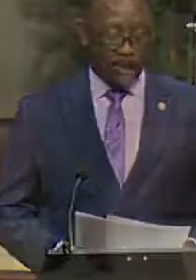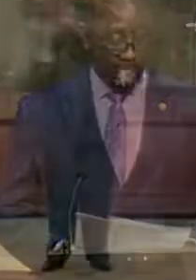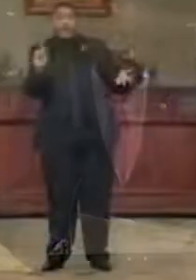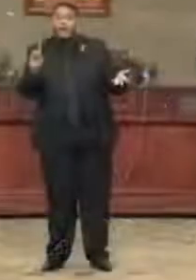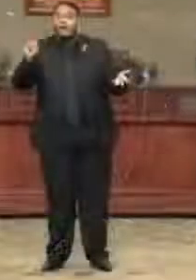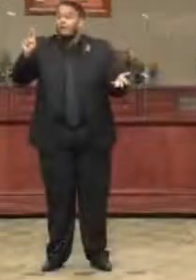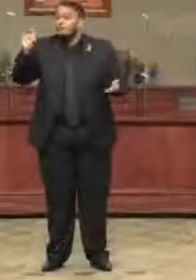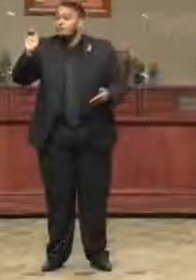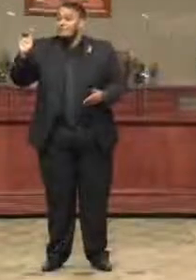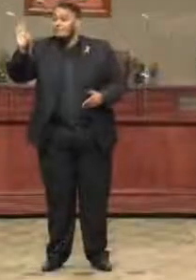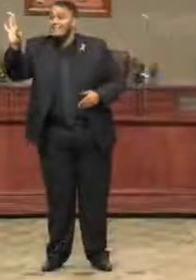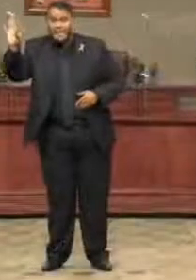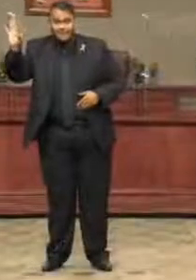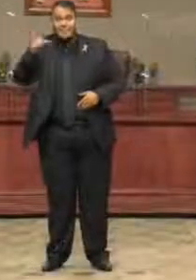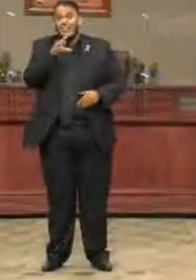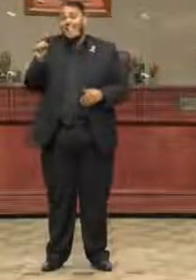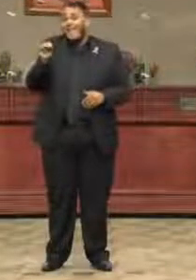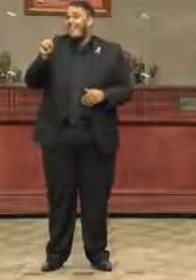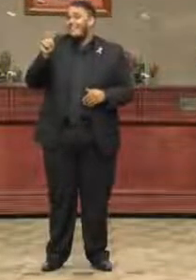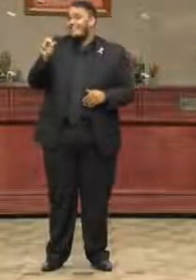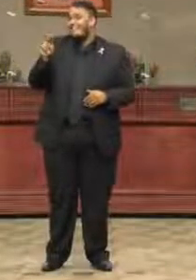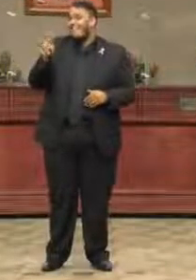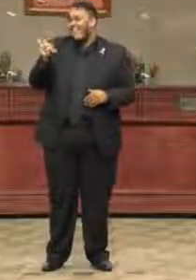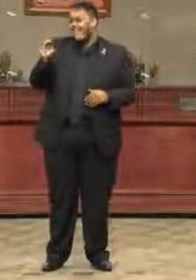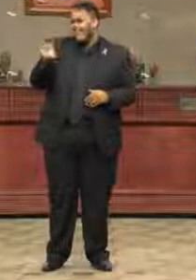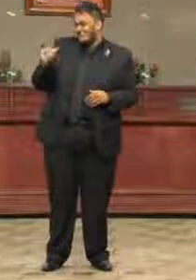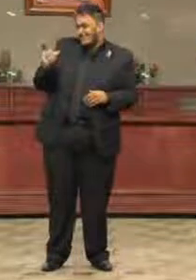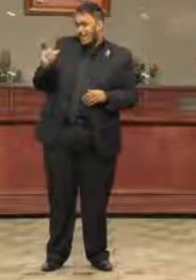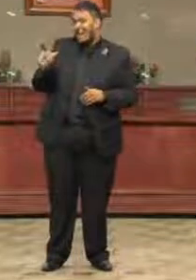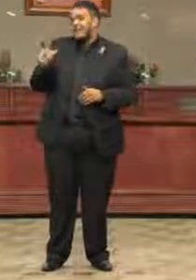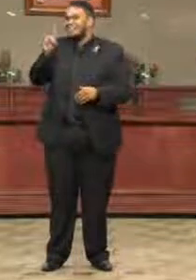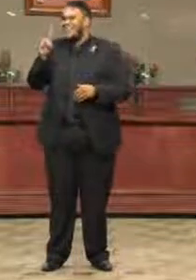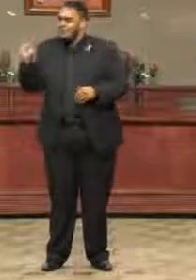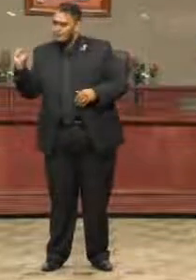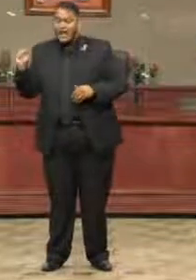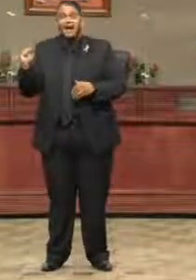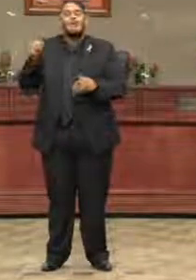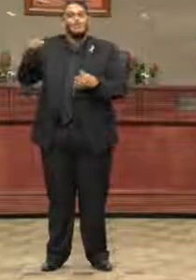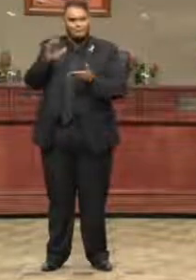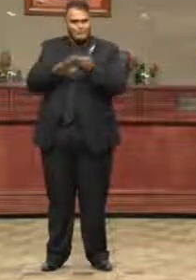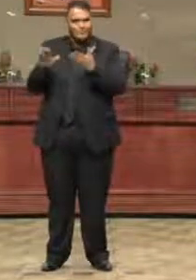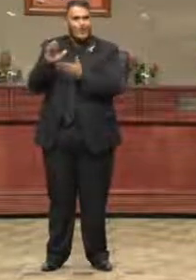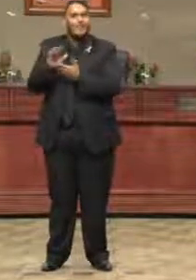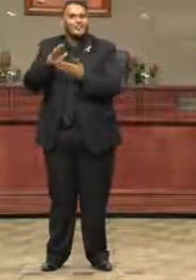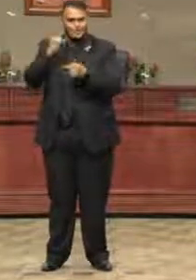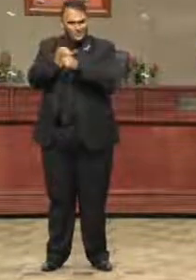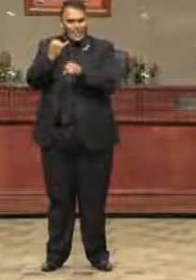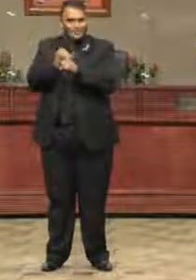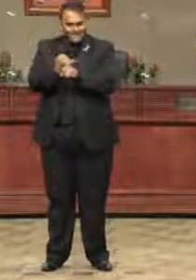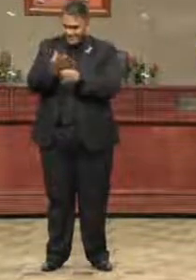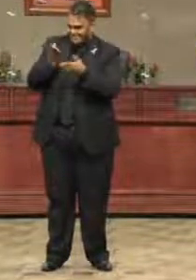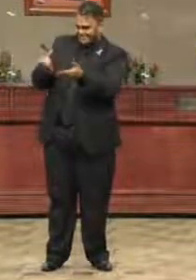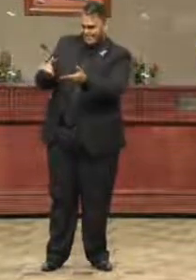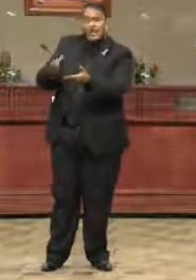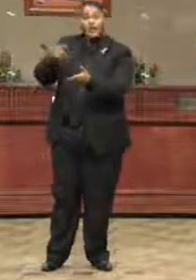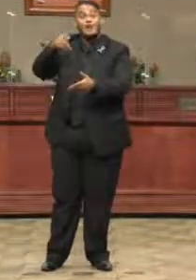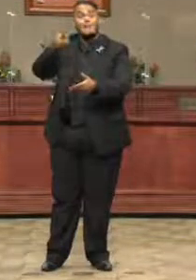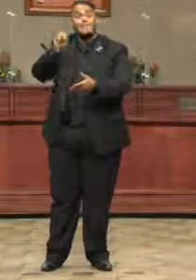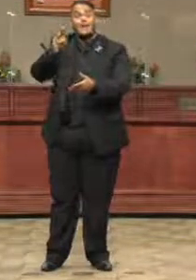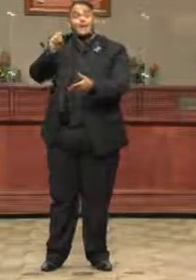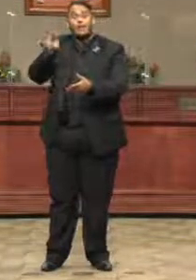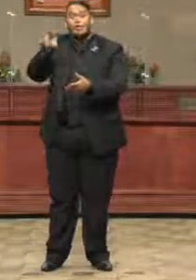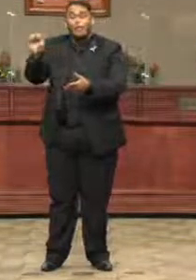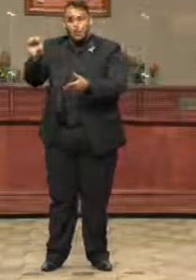Valencia College downtown campuses in the Paramore area. Residents can choose between Pfizer, again,